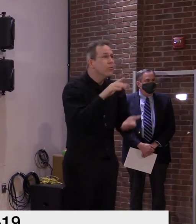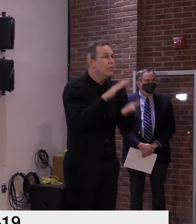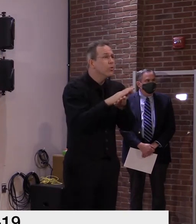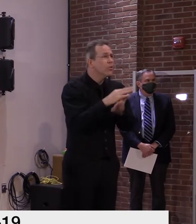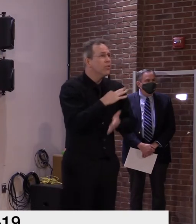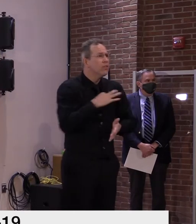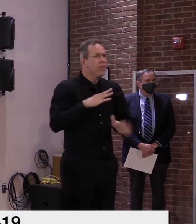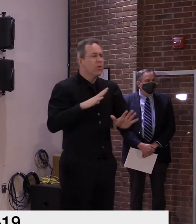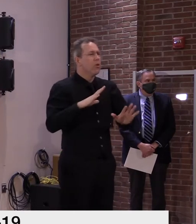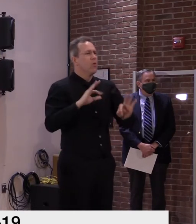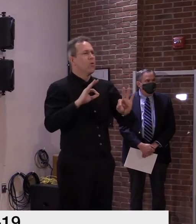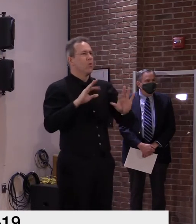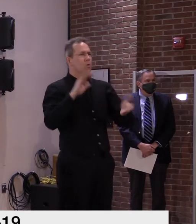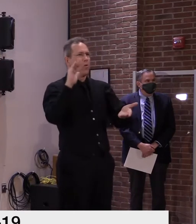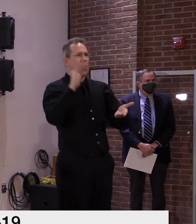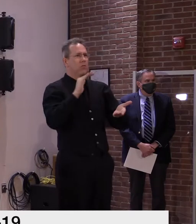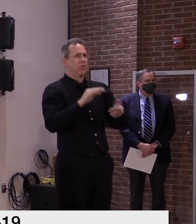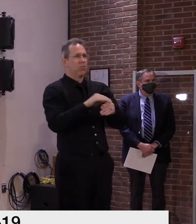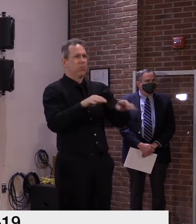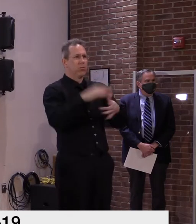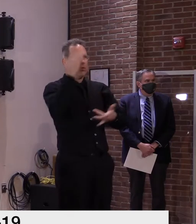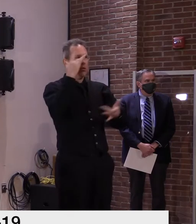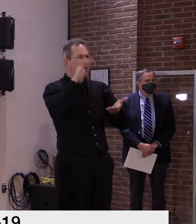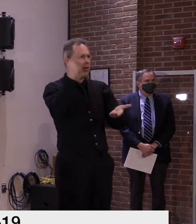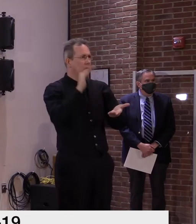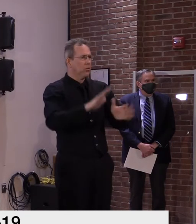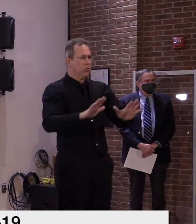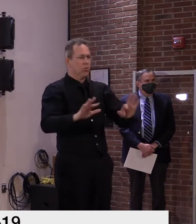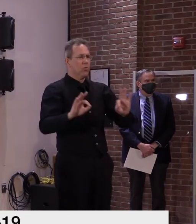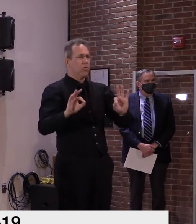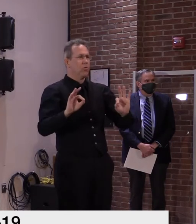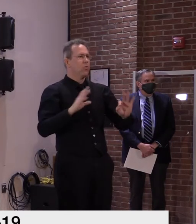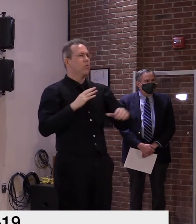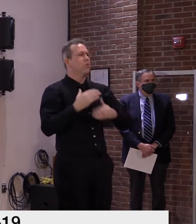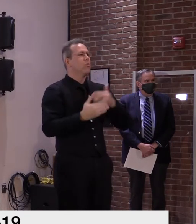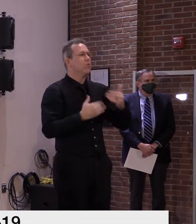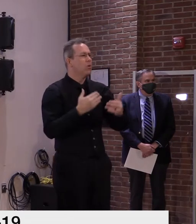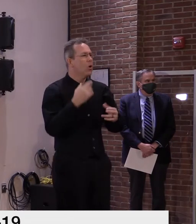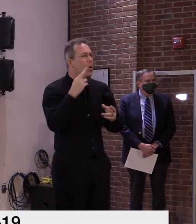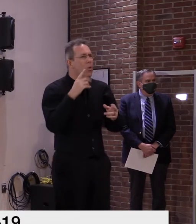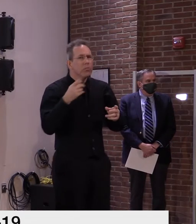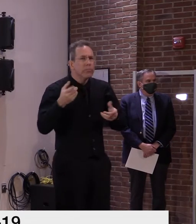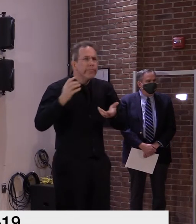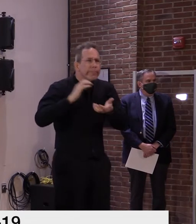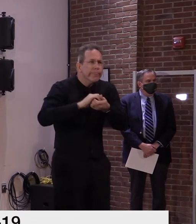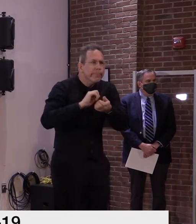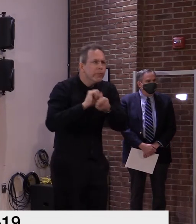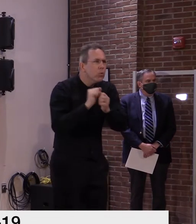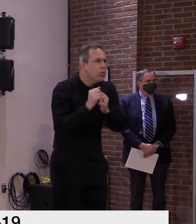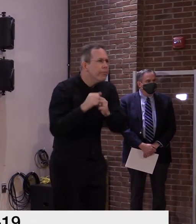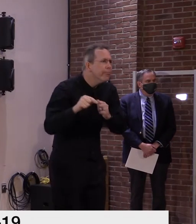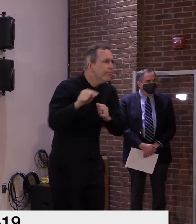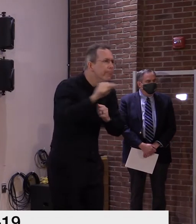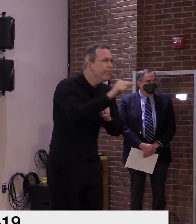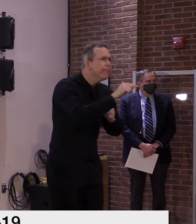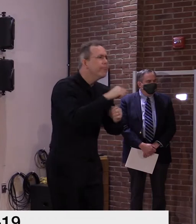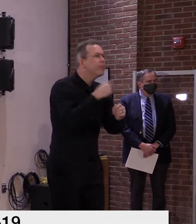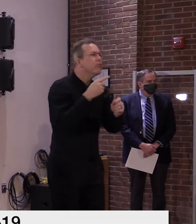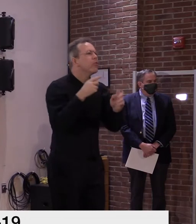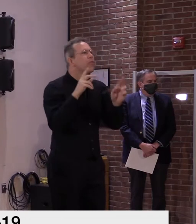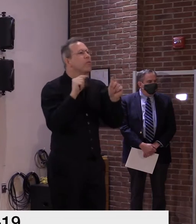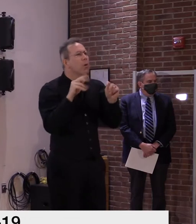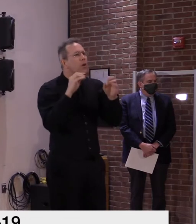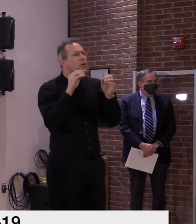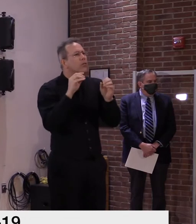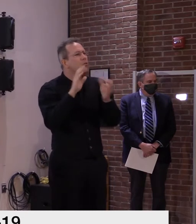this together, and by pulling in the same direction, Vermont can again light the way for the